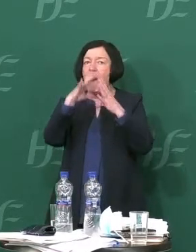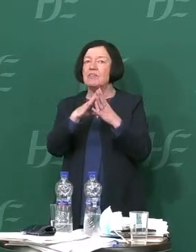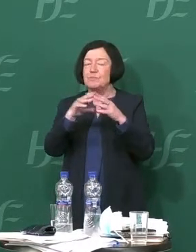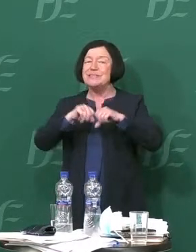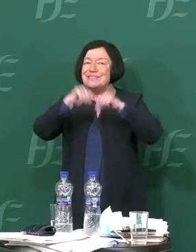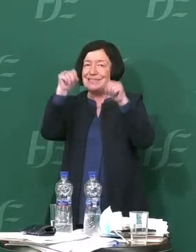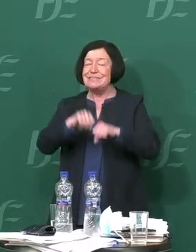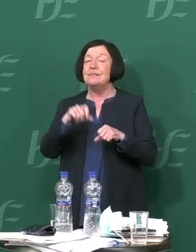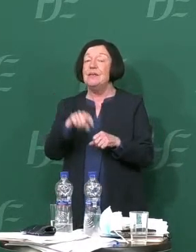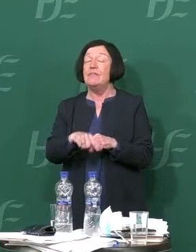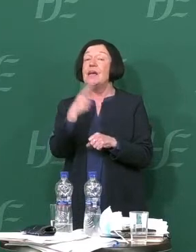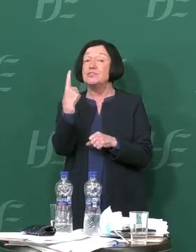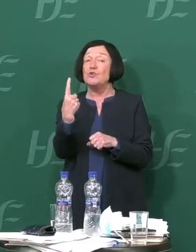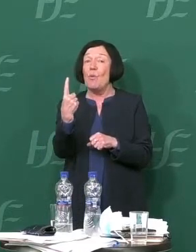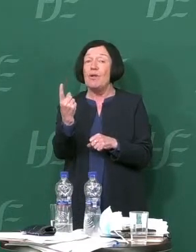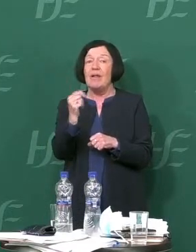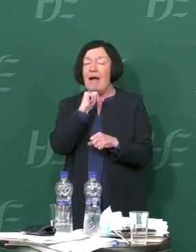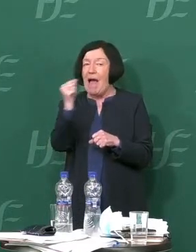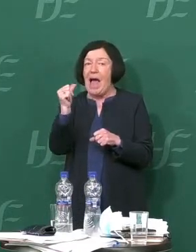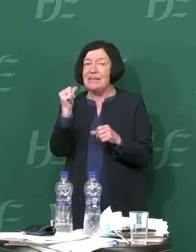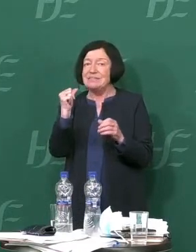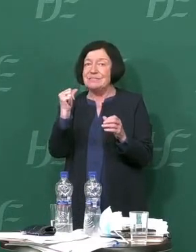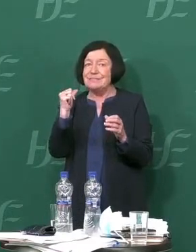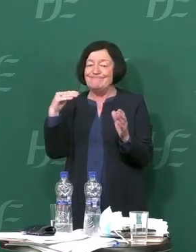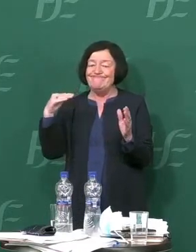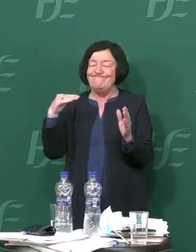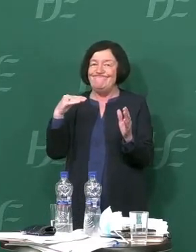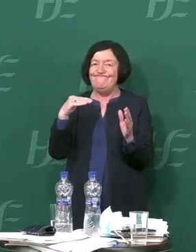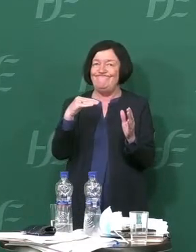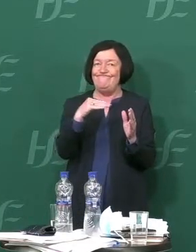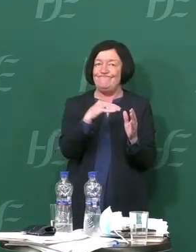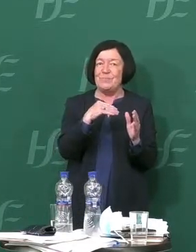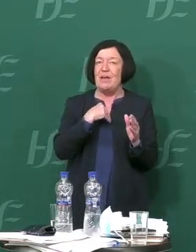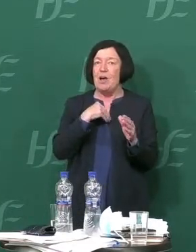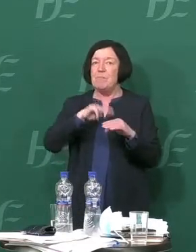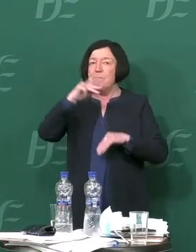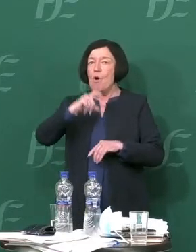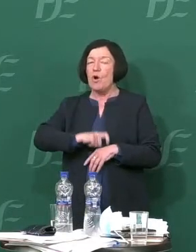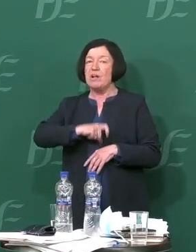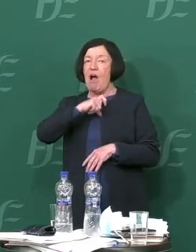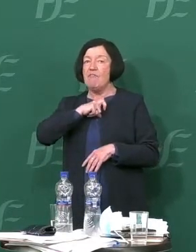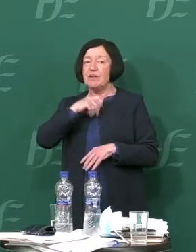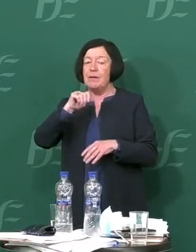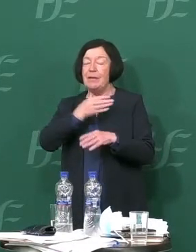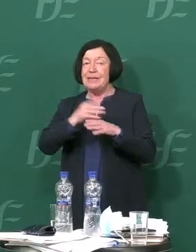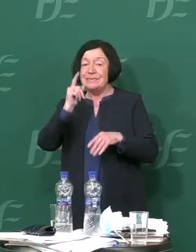So that is the one that hasn't plateaued, unfortunately. And I'd be much more confident